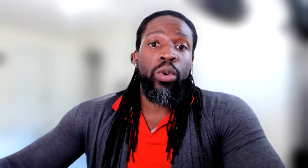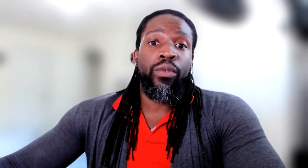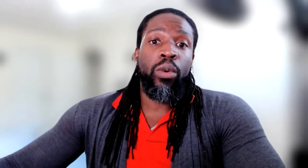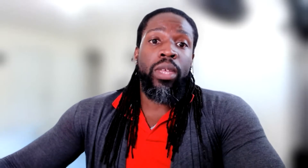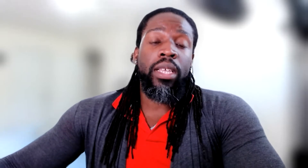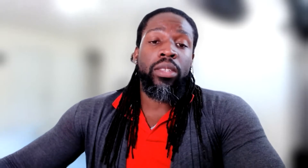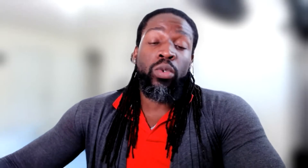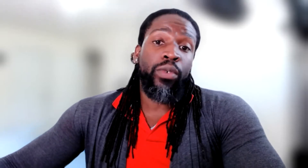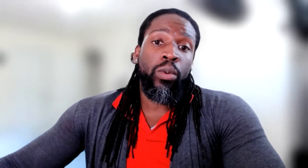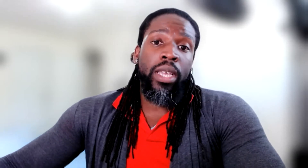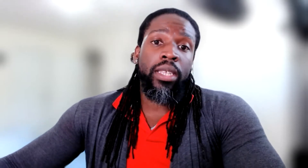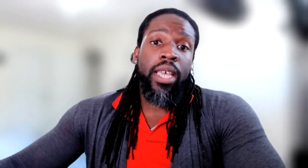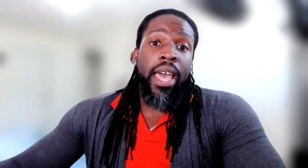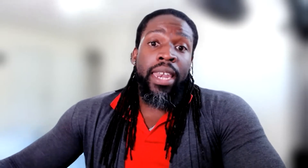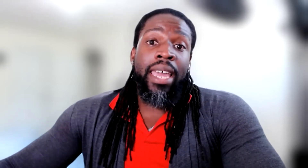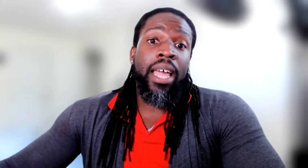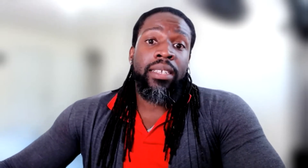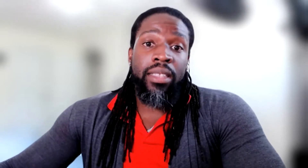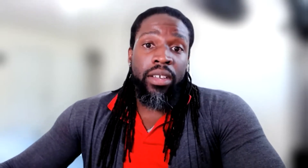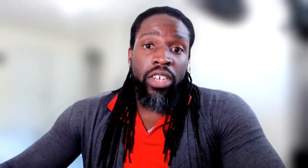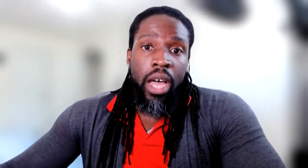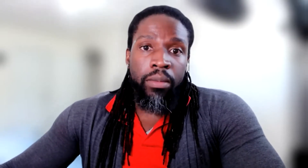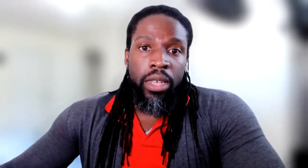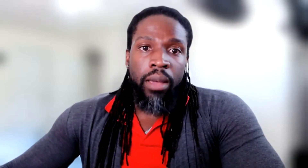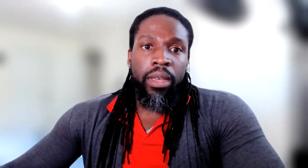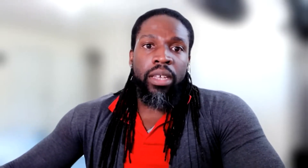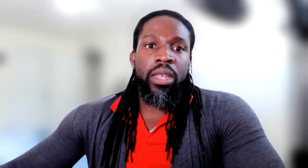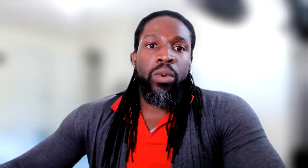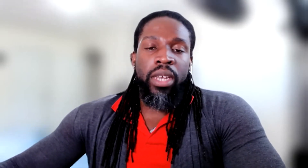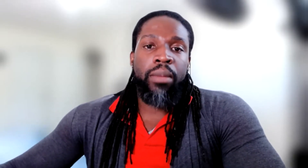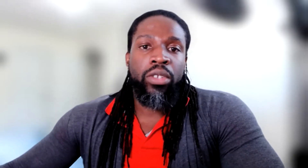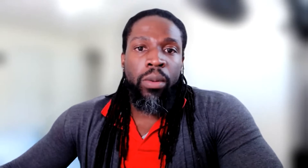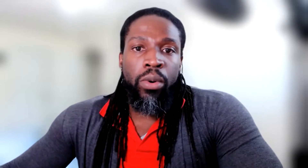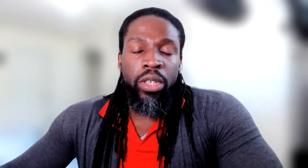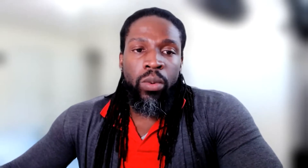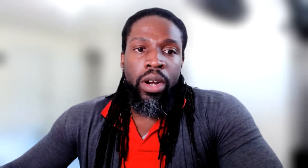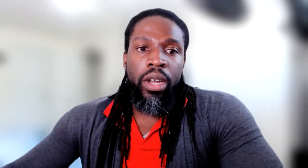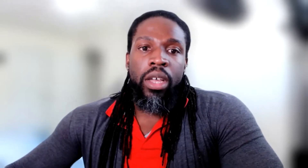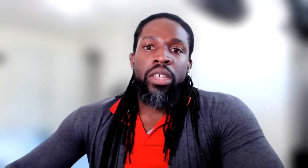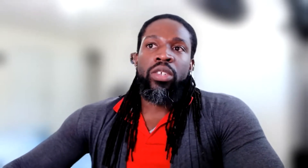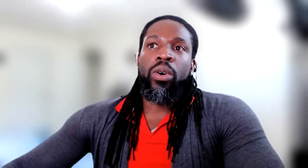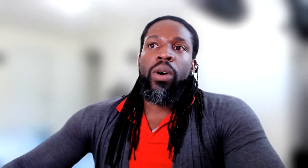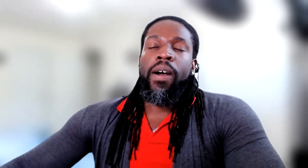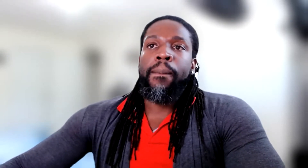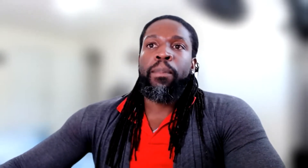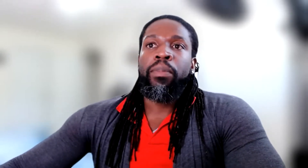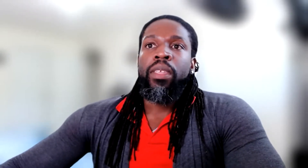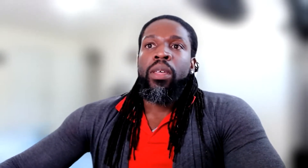work for 2 to 4 weeks and had lost their jobs because they weren't able to report to work.